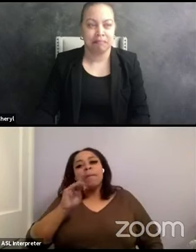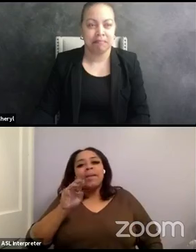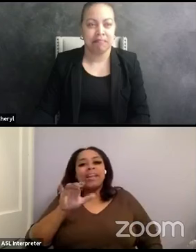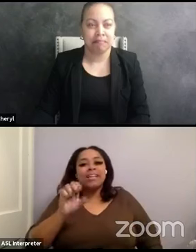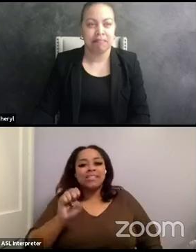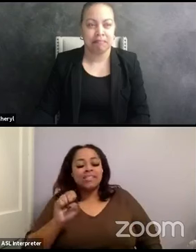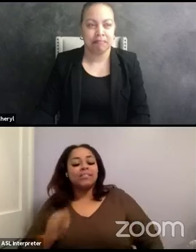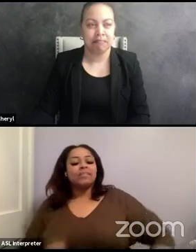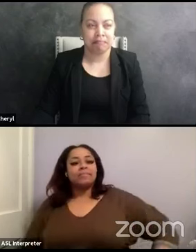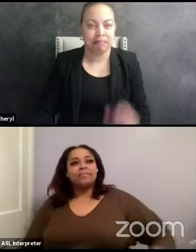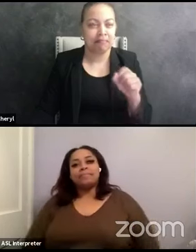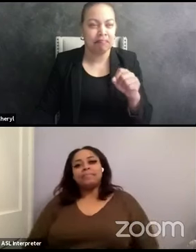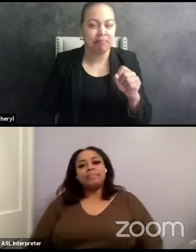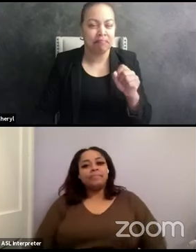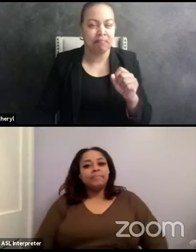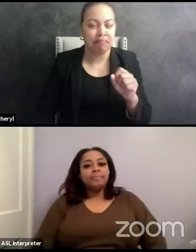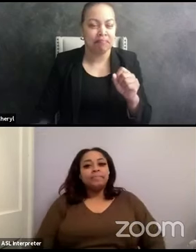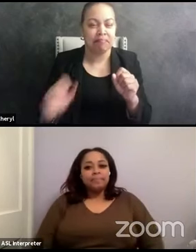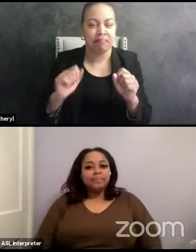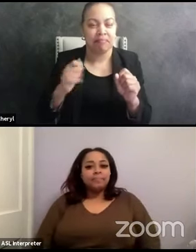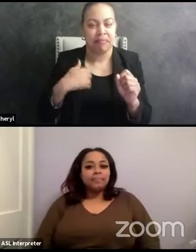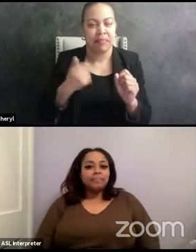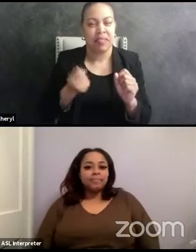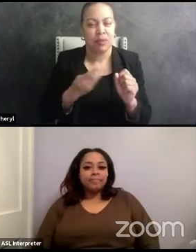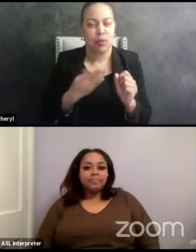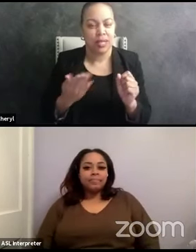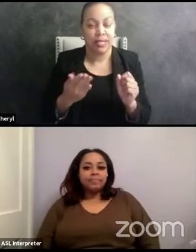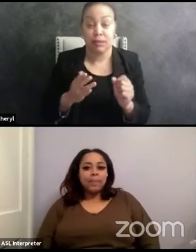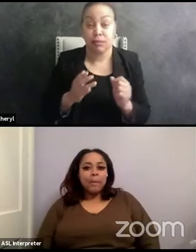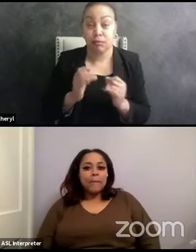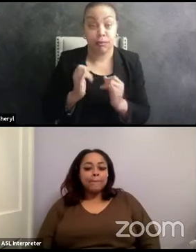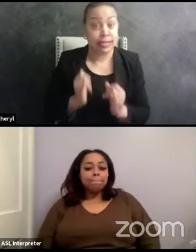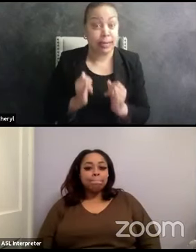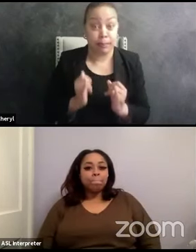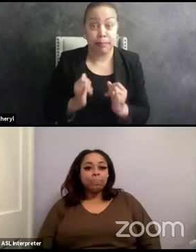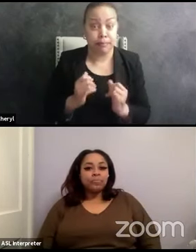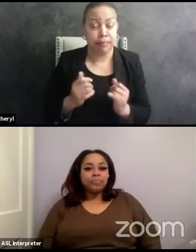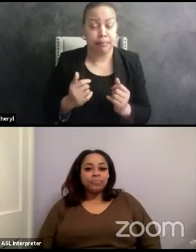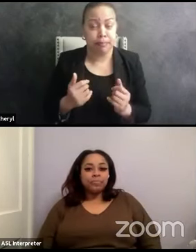absolutely. There's a couple of things, and I think, like you, I am